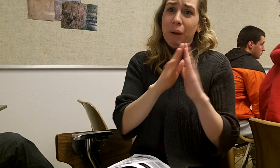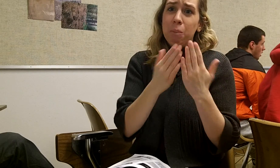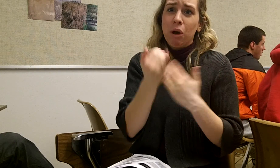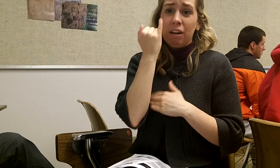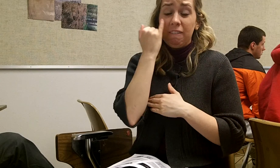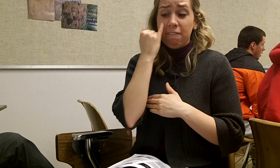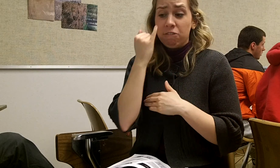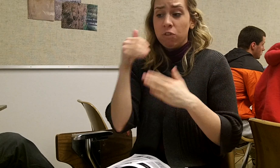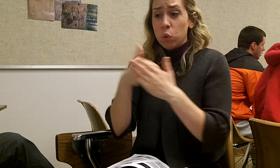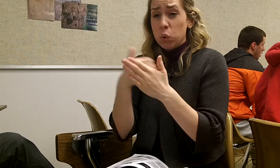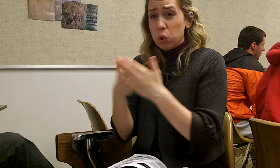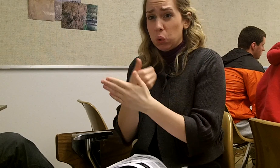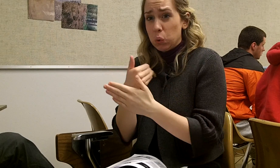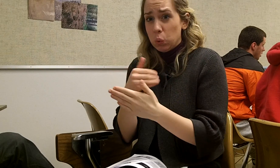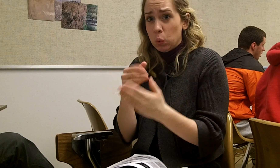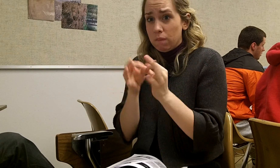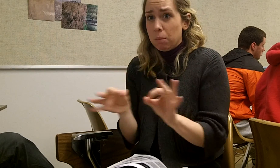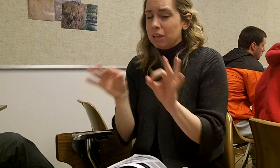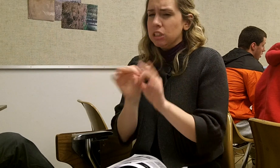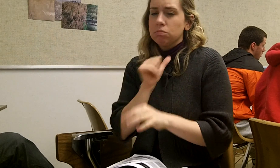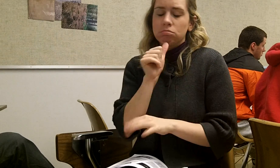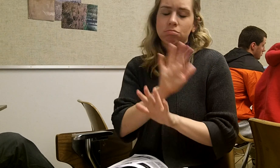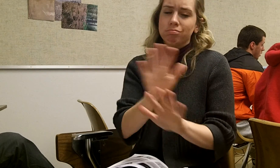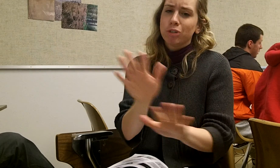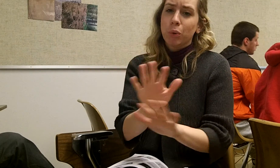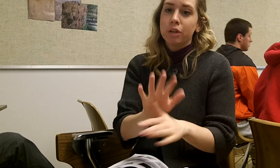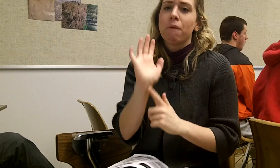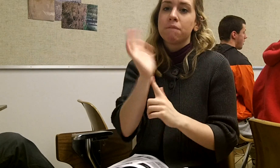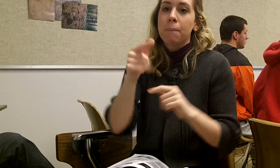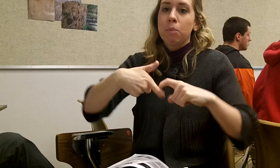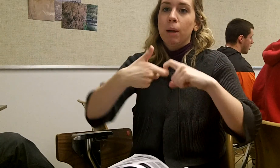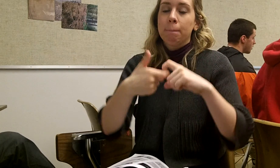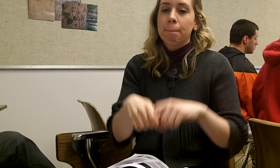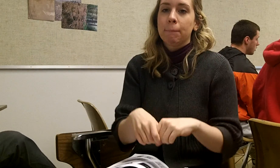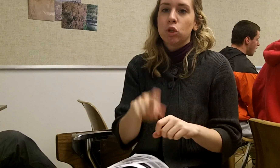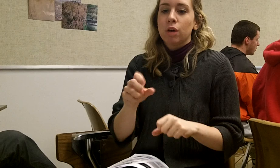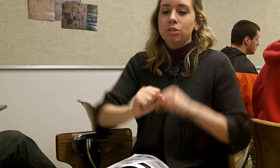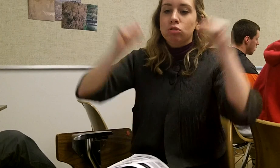didn't talk about, don't stress about them. Let's take a little 5-minute break. You can stretch and run around.